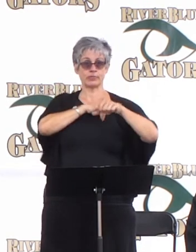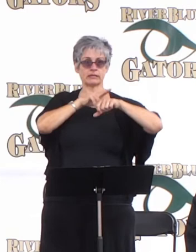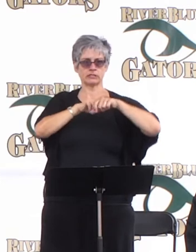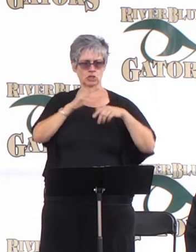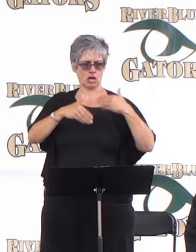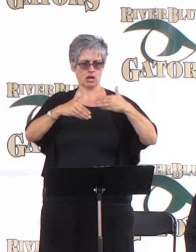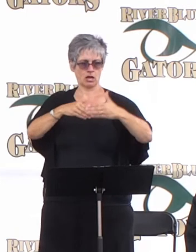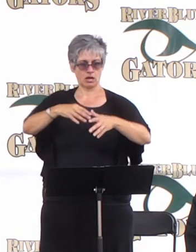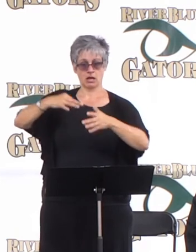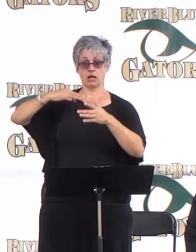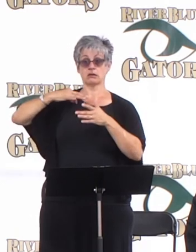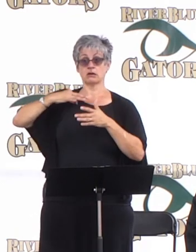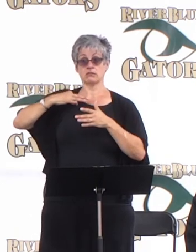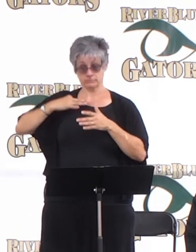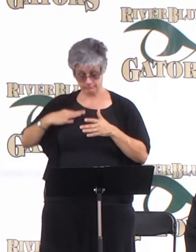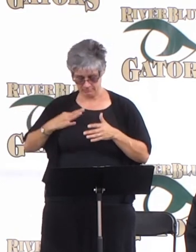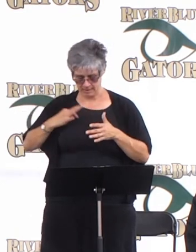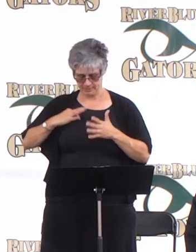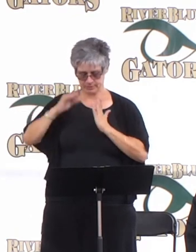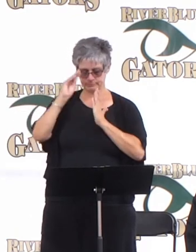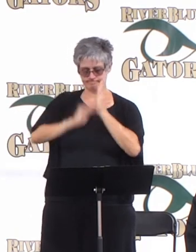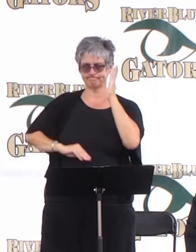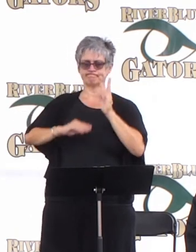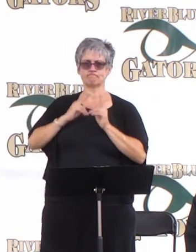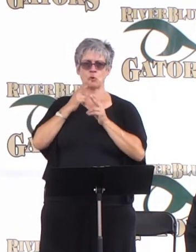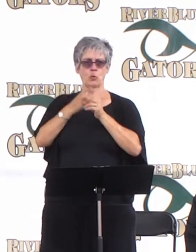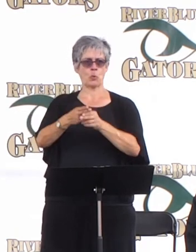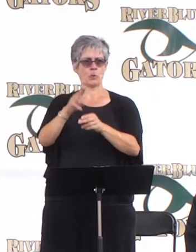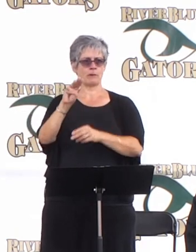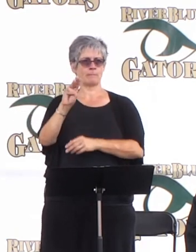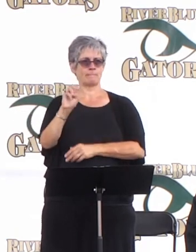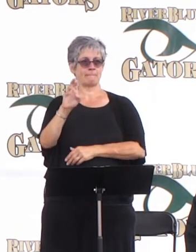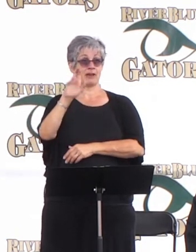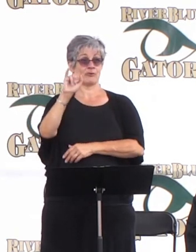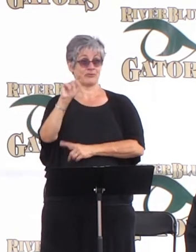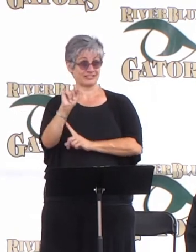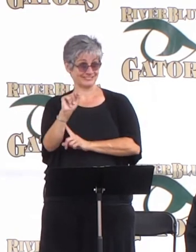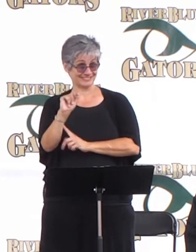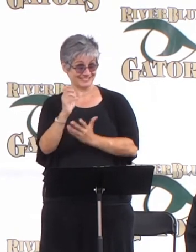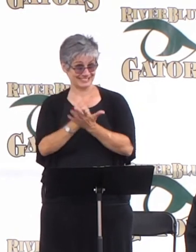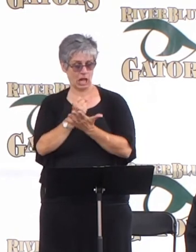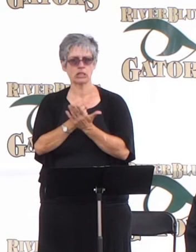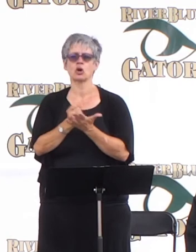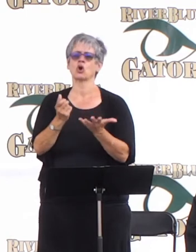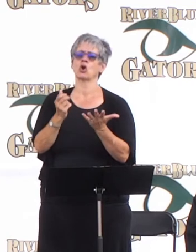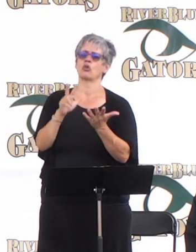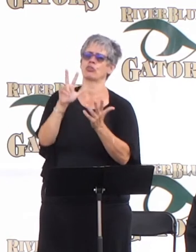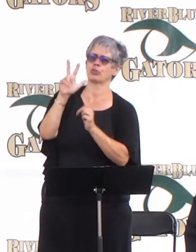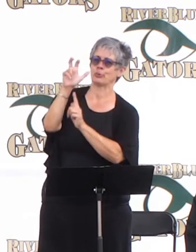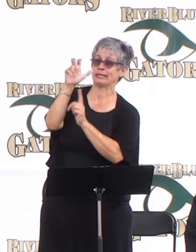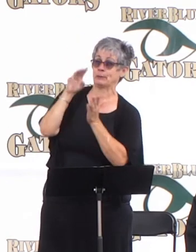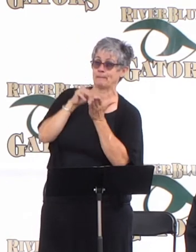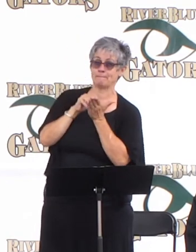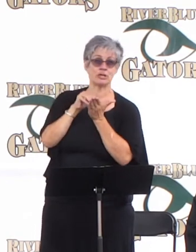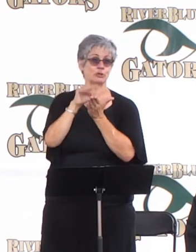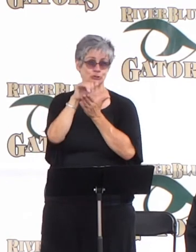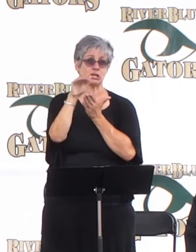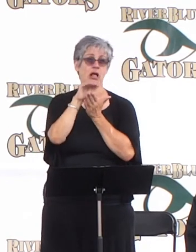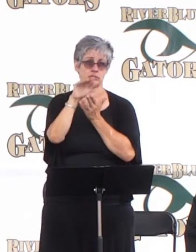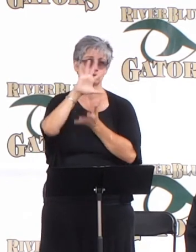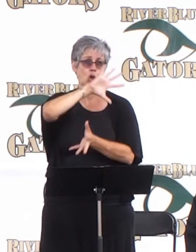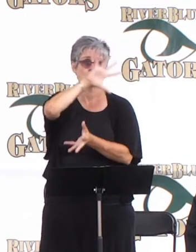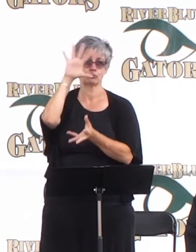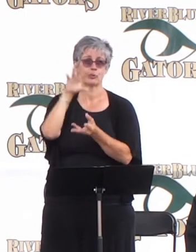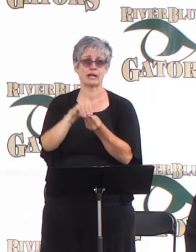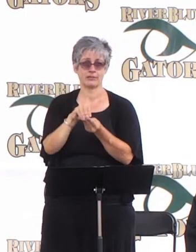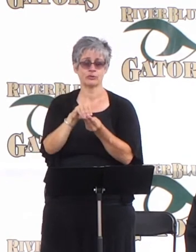a merit scholar. And their share and their part of nearly $300 million in college scholarships.